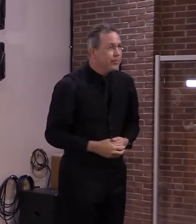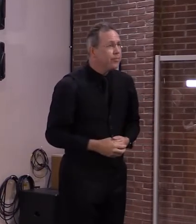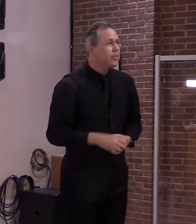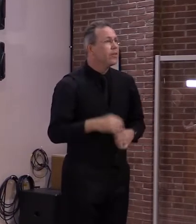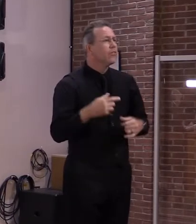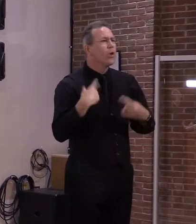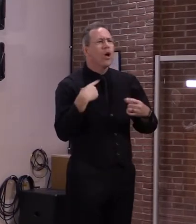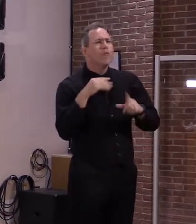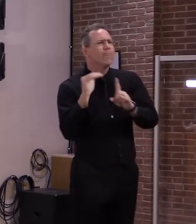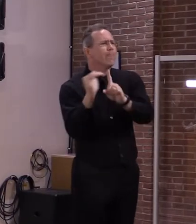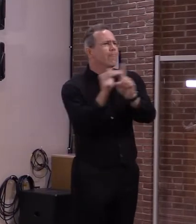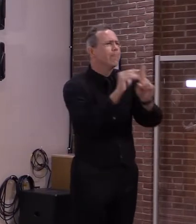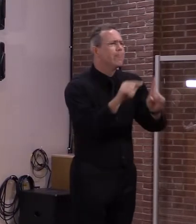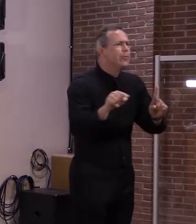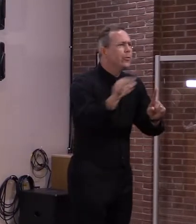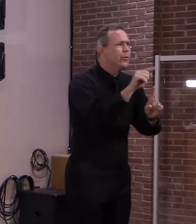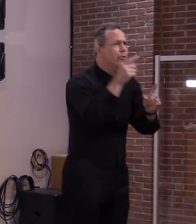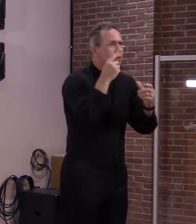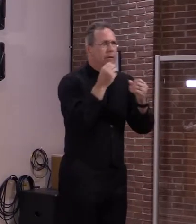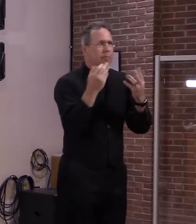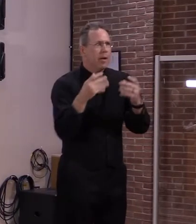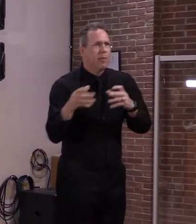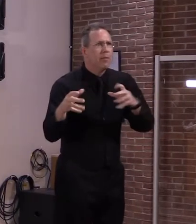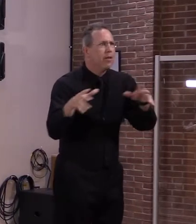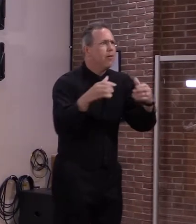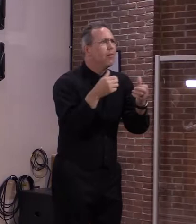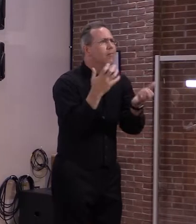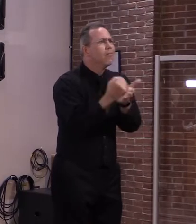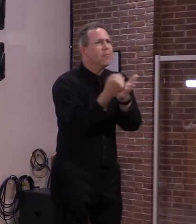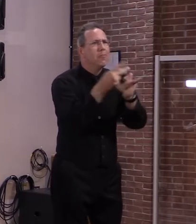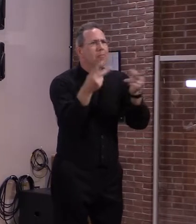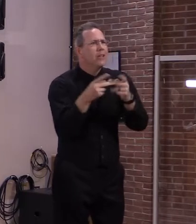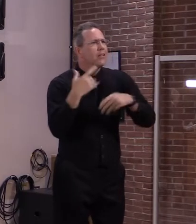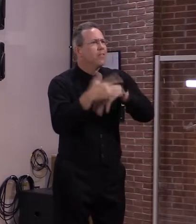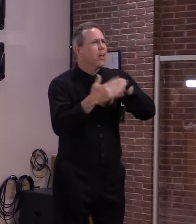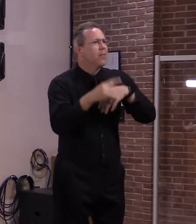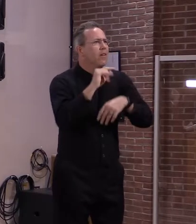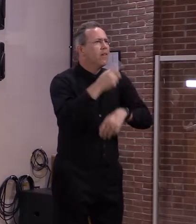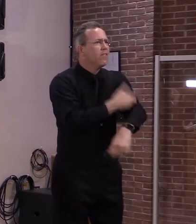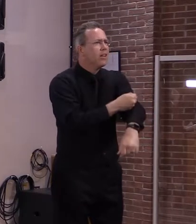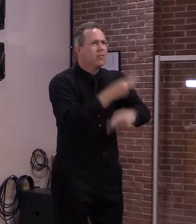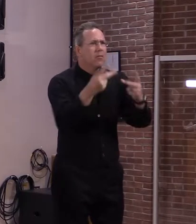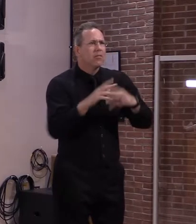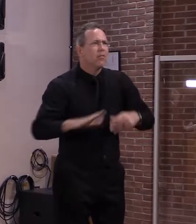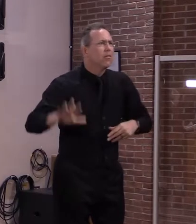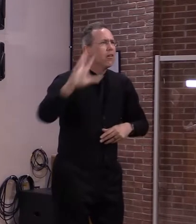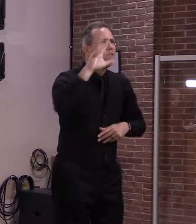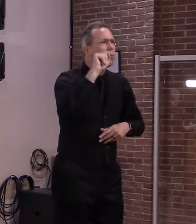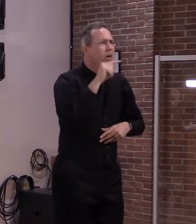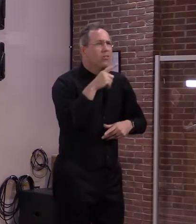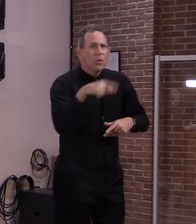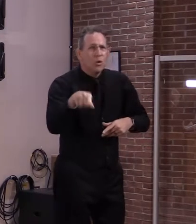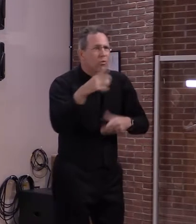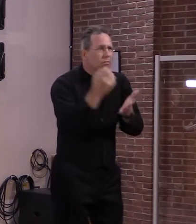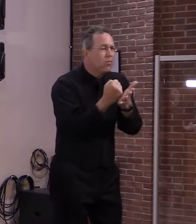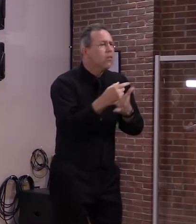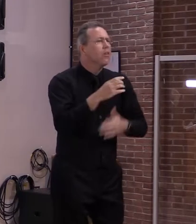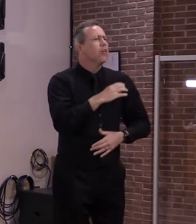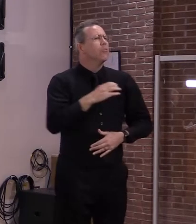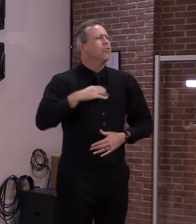everyone of the numerous opportunities to get your shot throughout the state. Commissioner Pichek will present our weekly